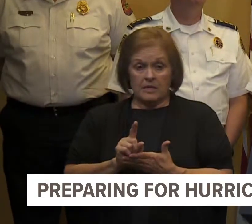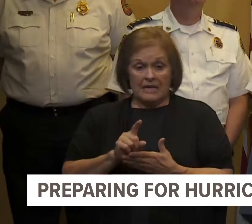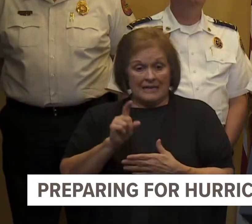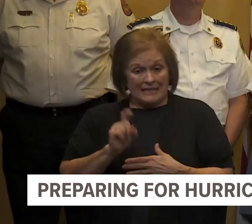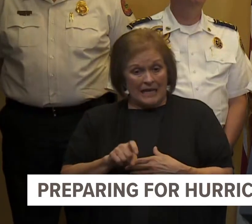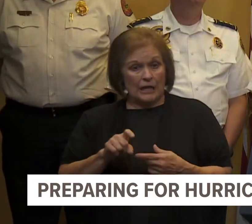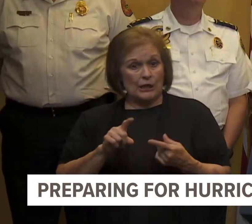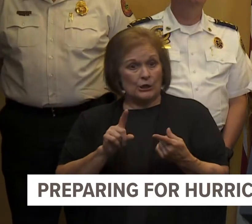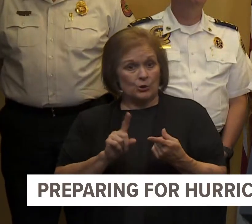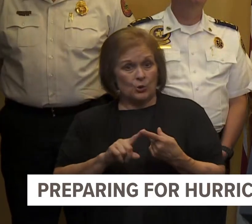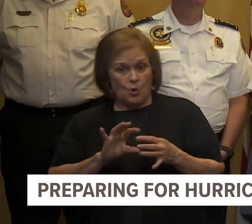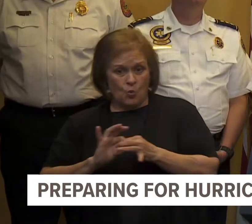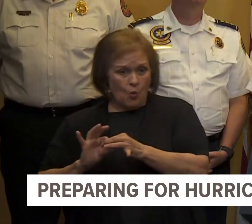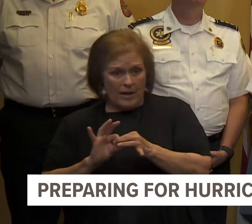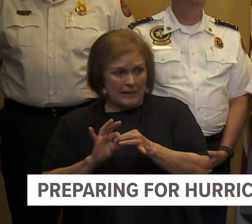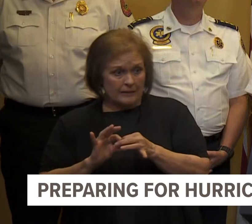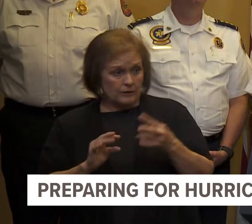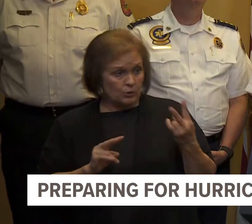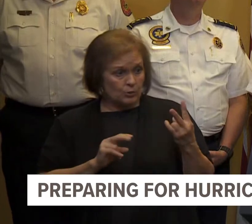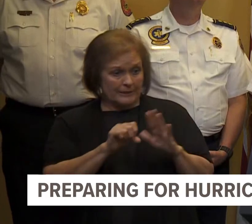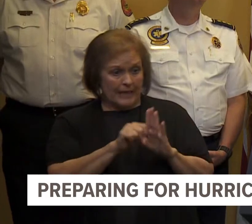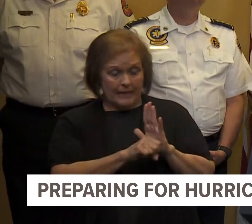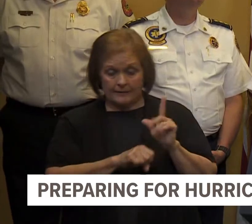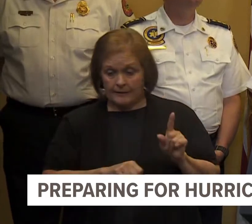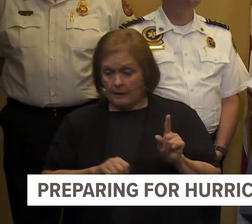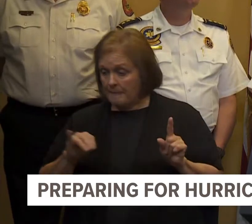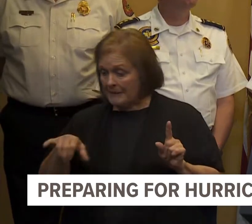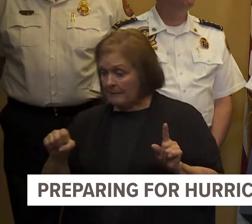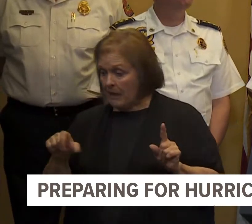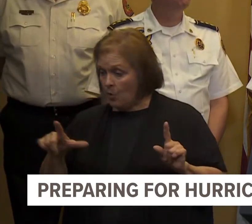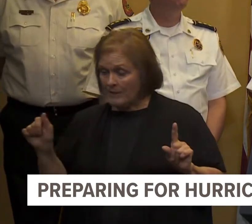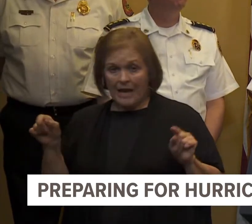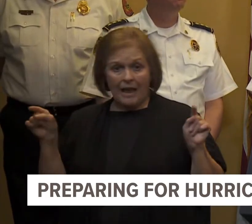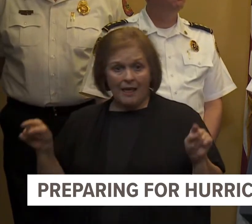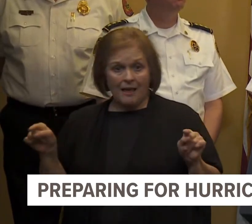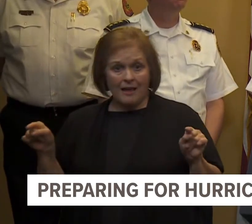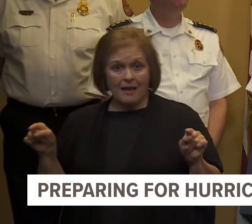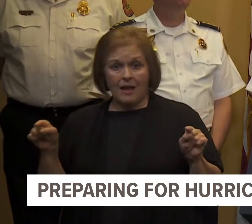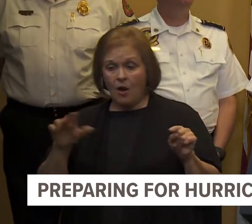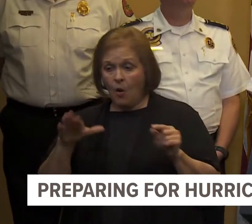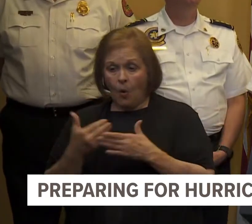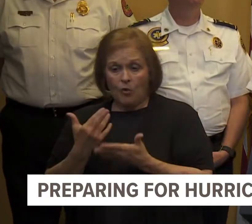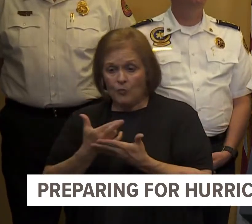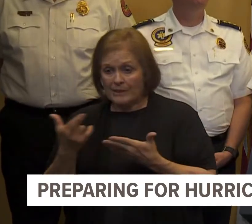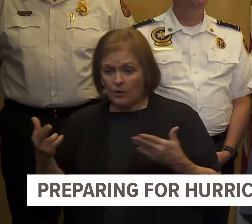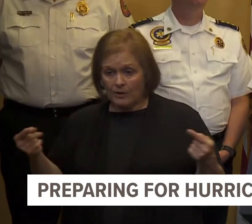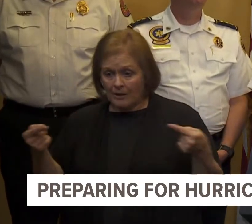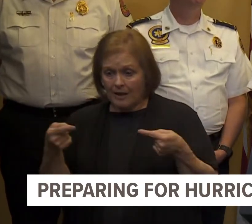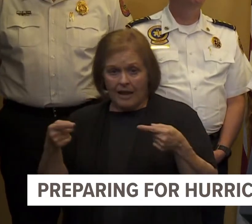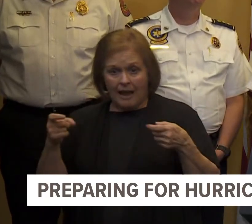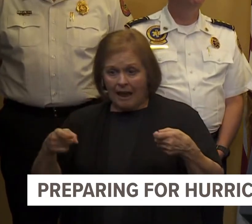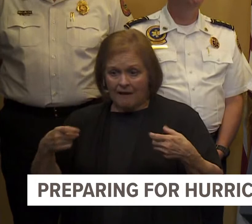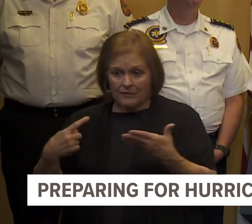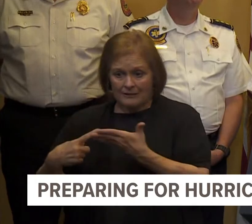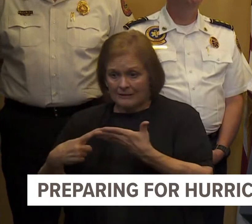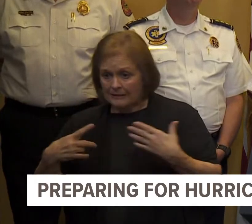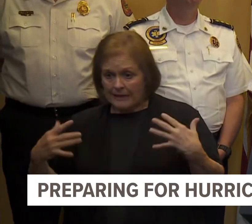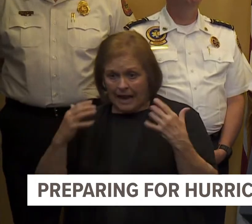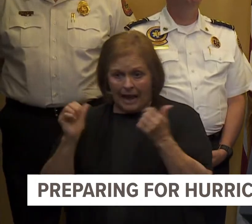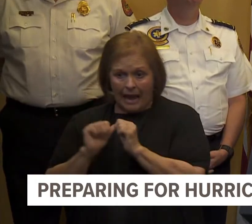needed to coordinate between two states, Mississippi and Louisiana, and all of those resources, I don't